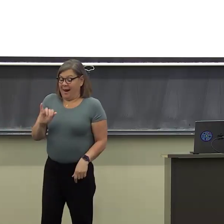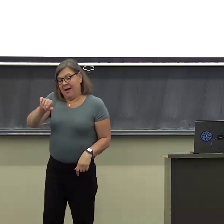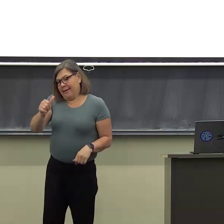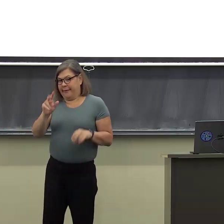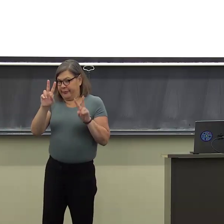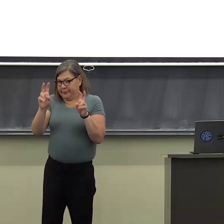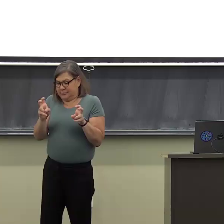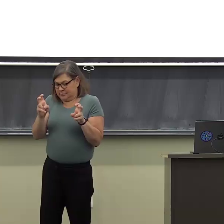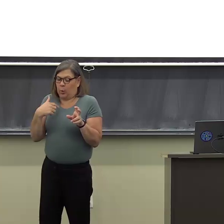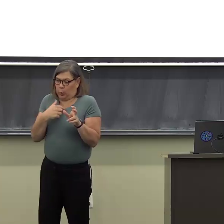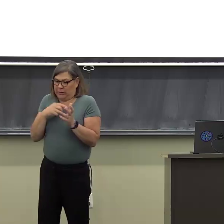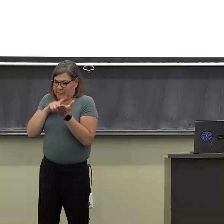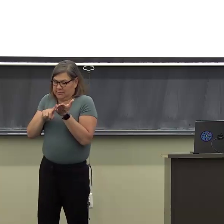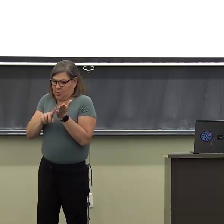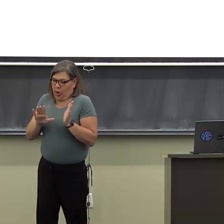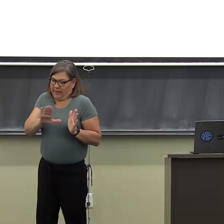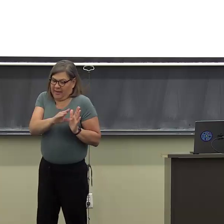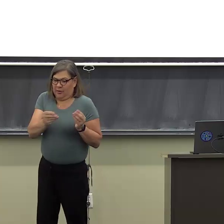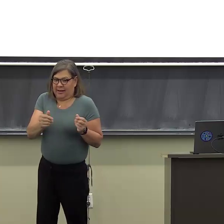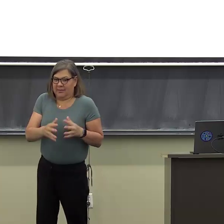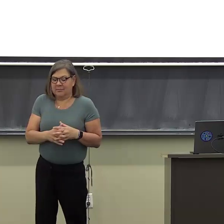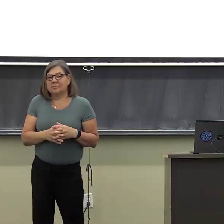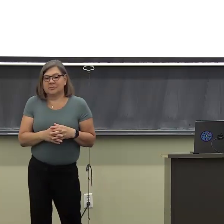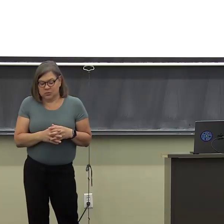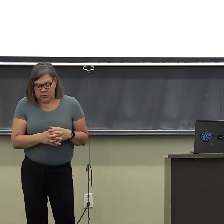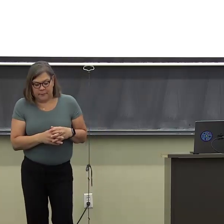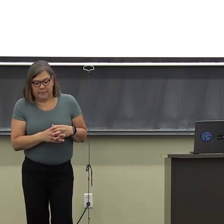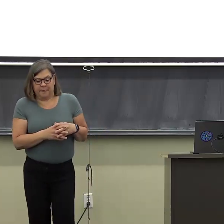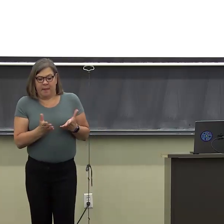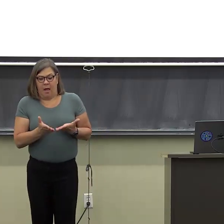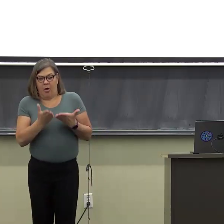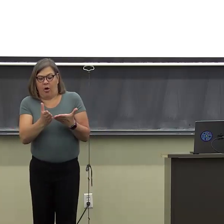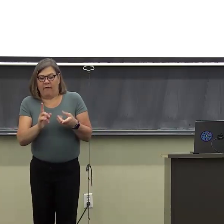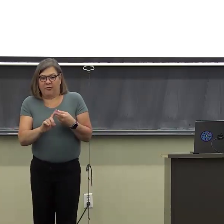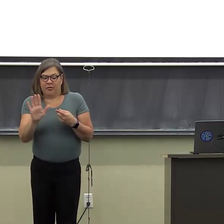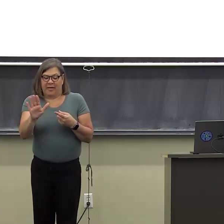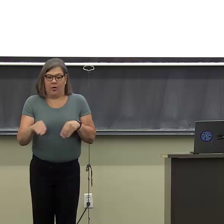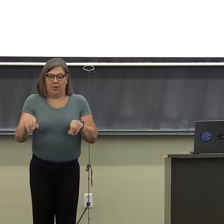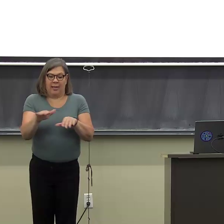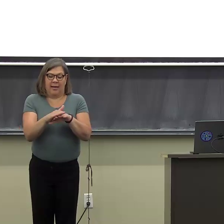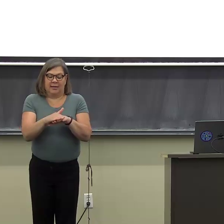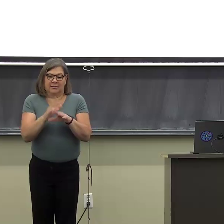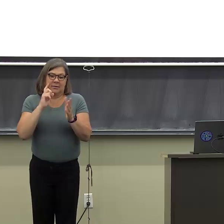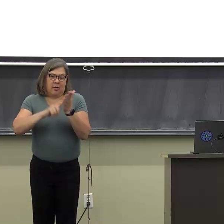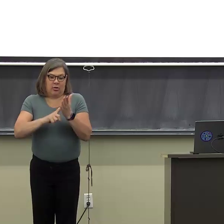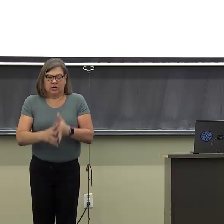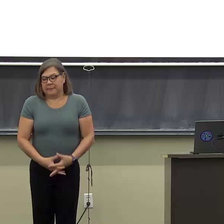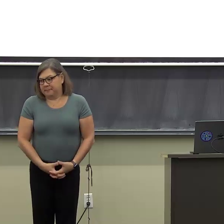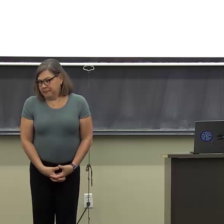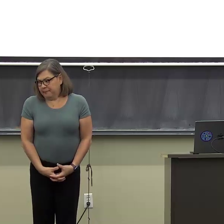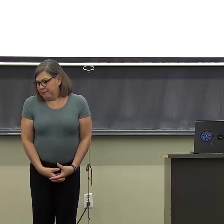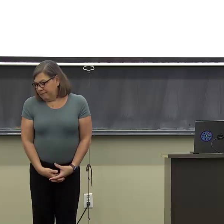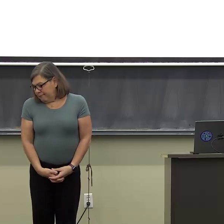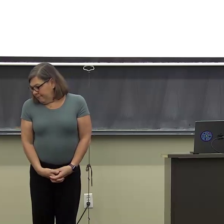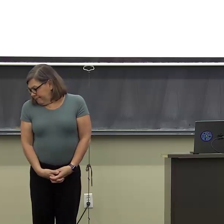topics. So allow me to offer this land-based acknowledgement. Similar